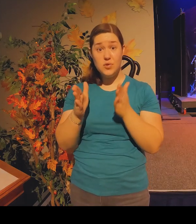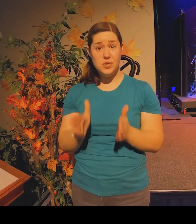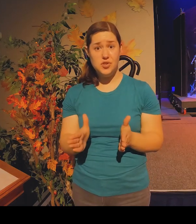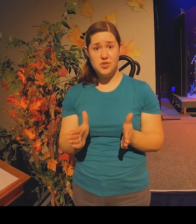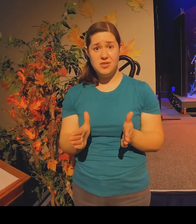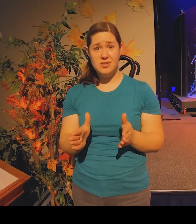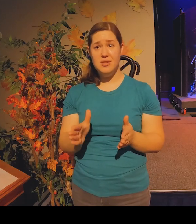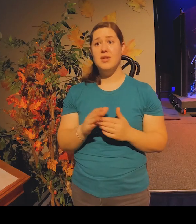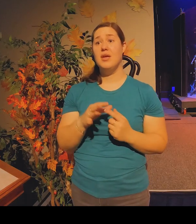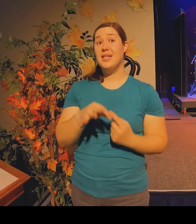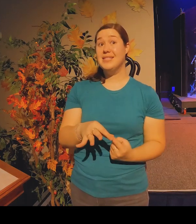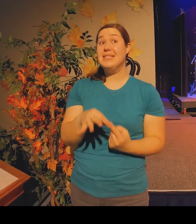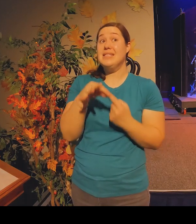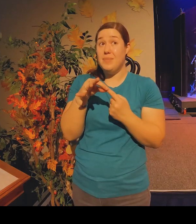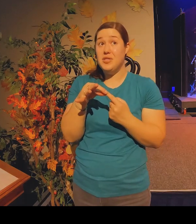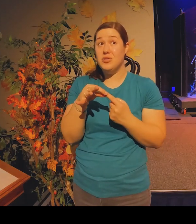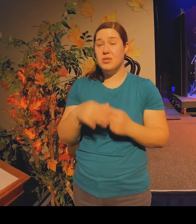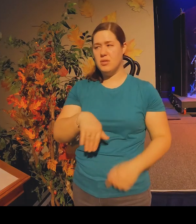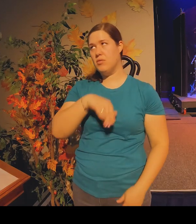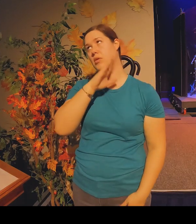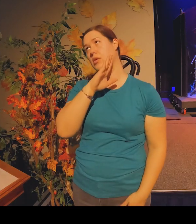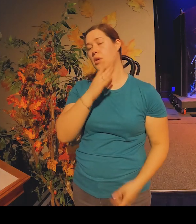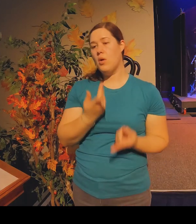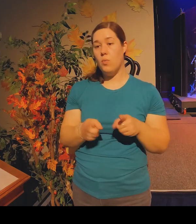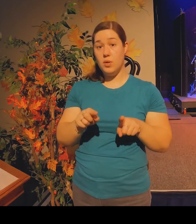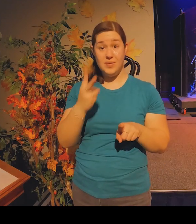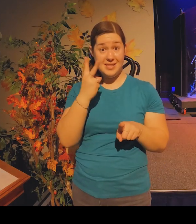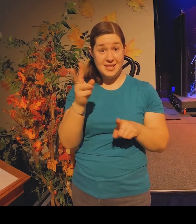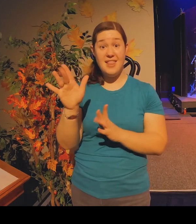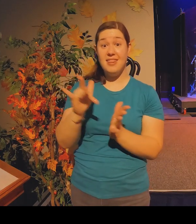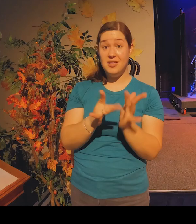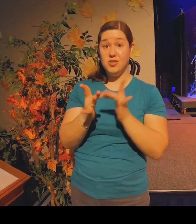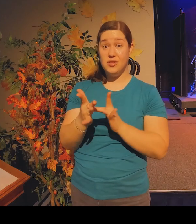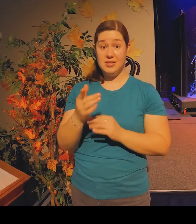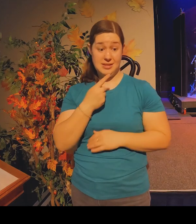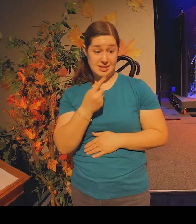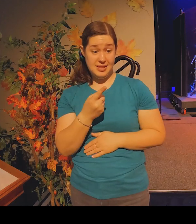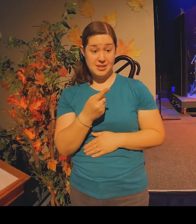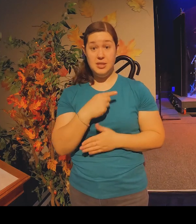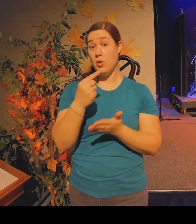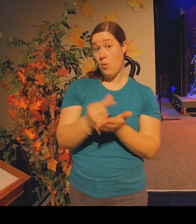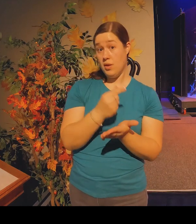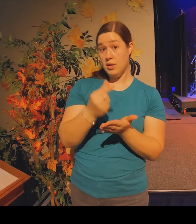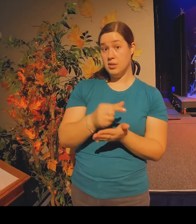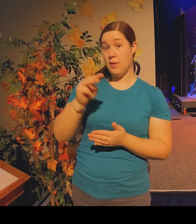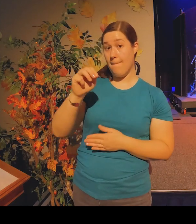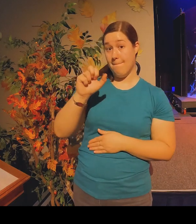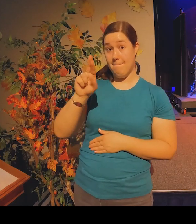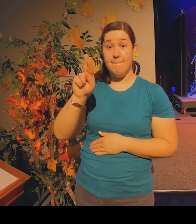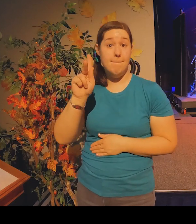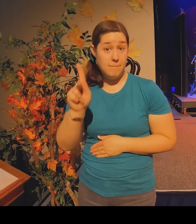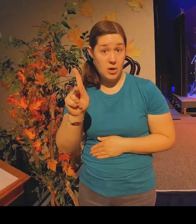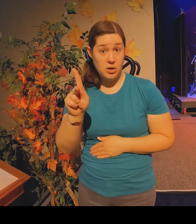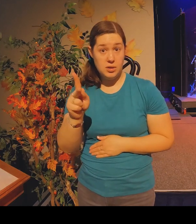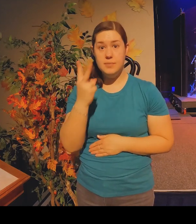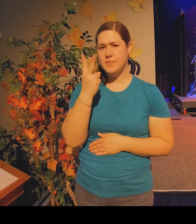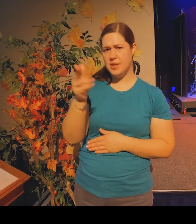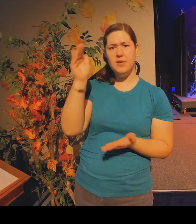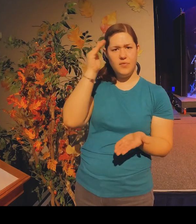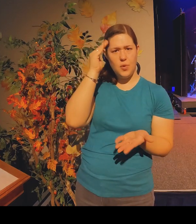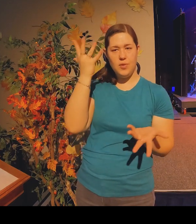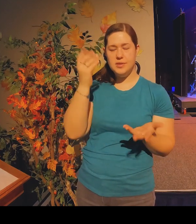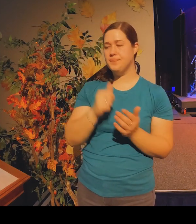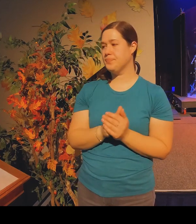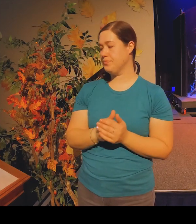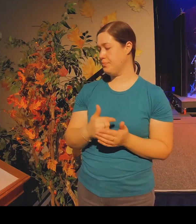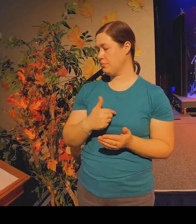we see what Jesus actually said to us in the Gospel of Mark when he says this. See if this looks familiar. I tell you this, Jesus